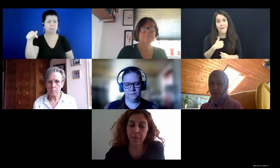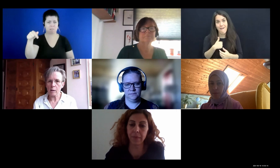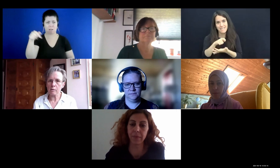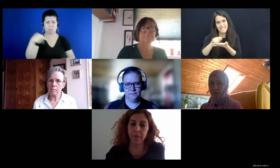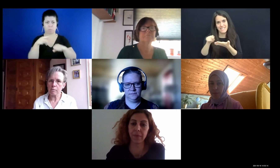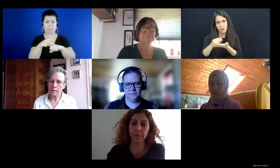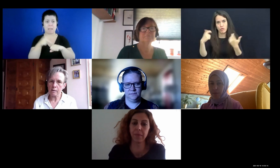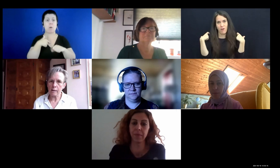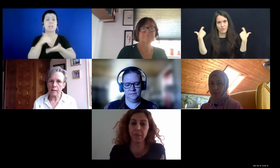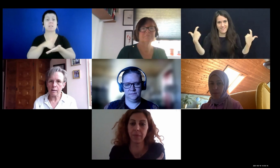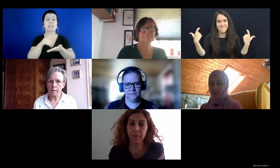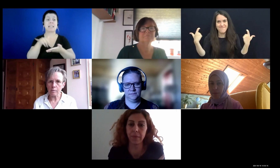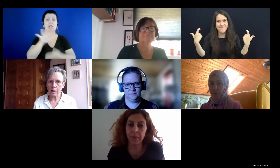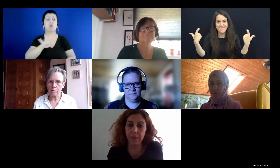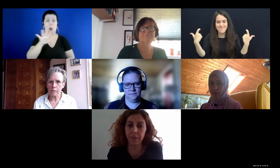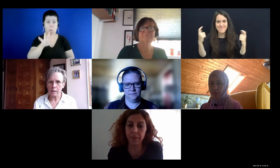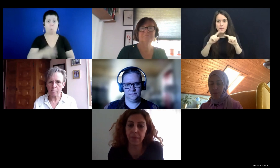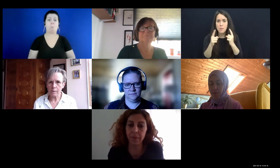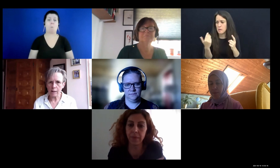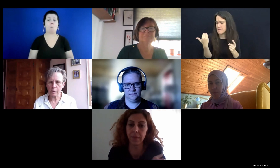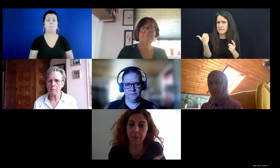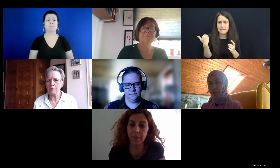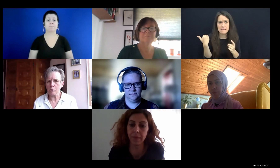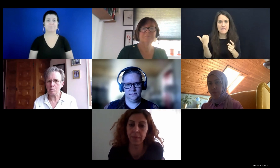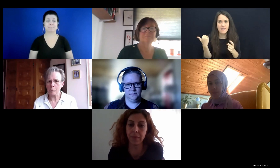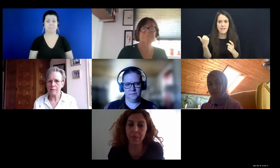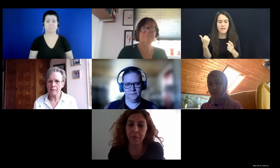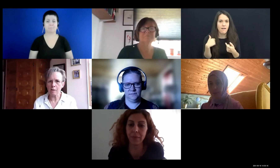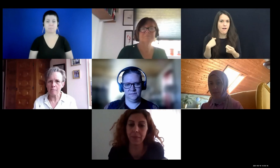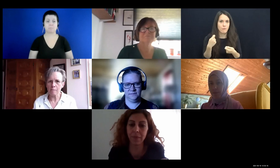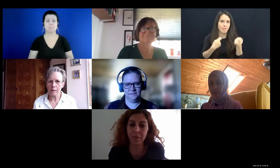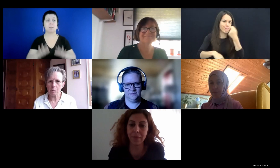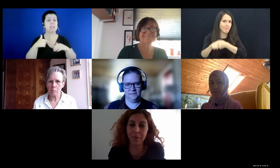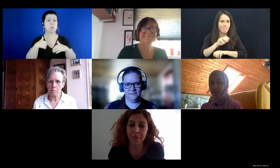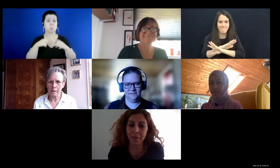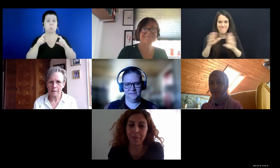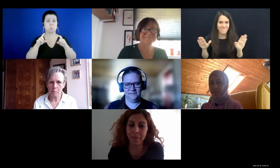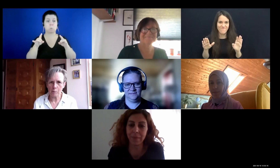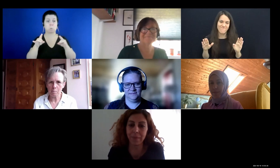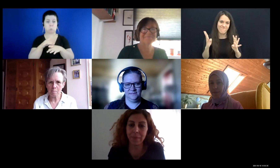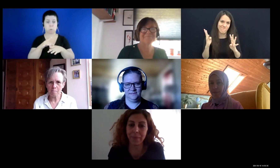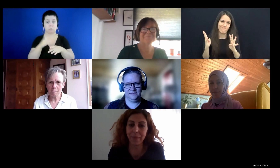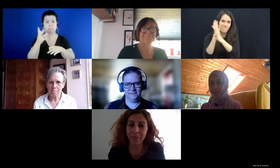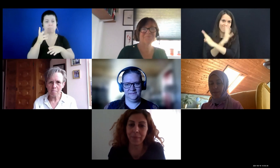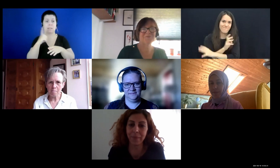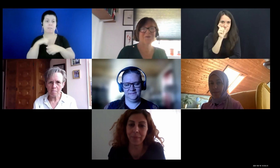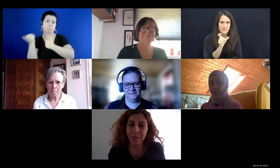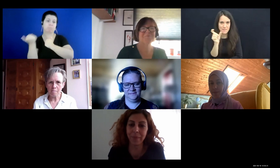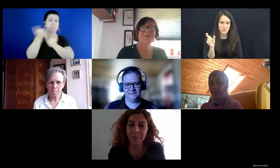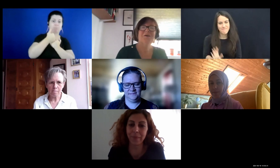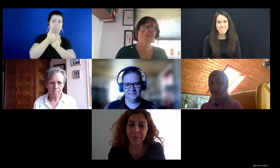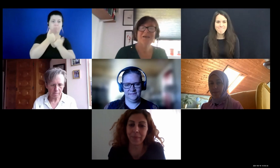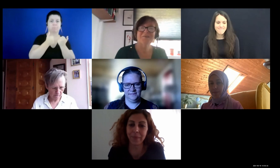General, but recently I've done my terms, so other people picked it up.